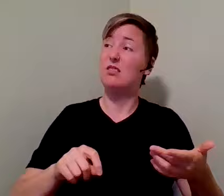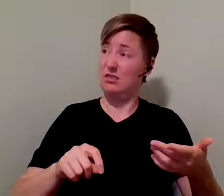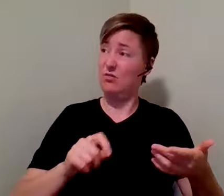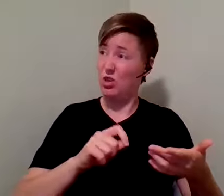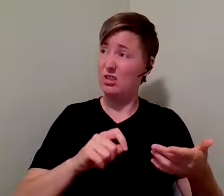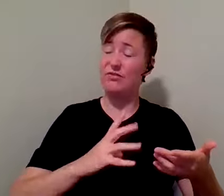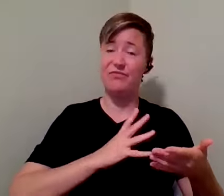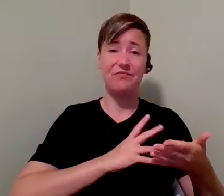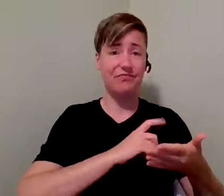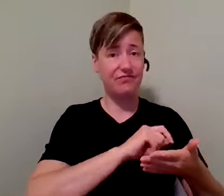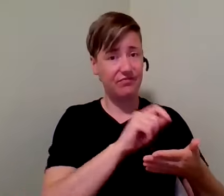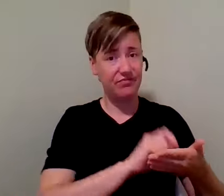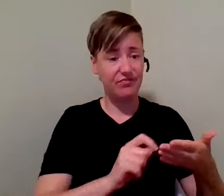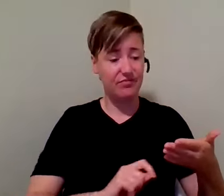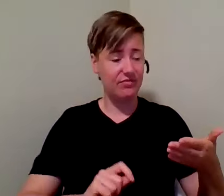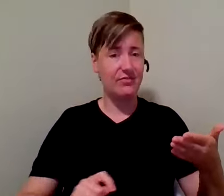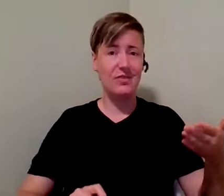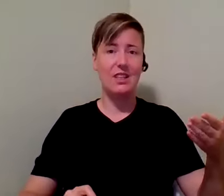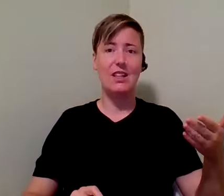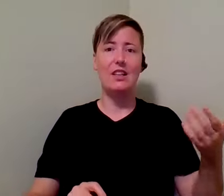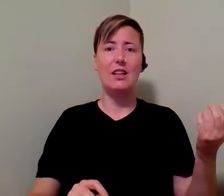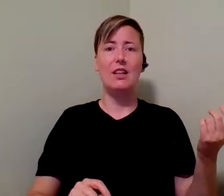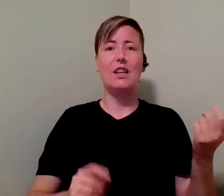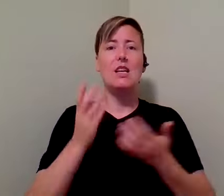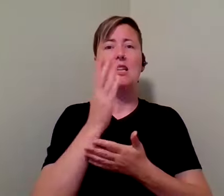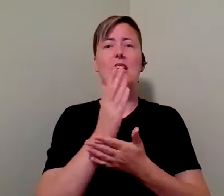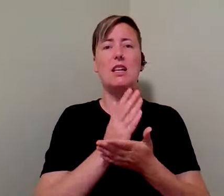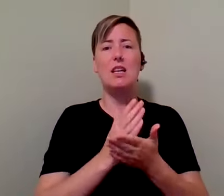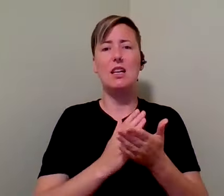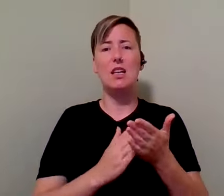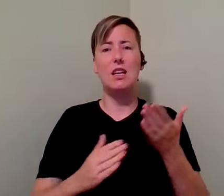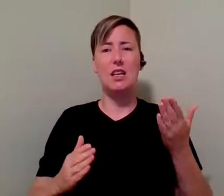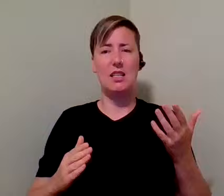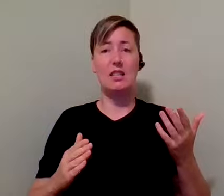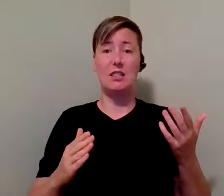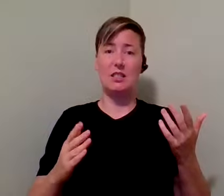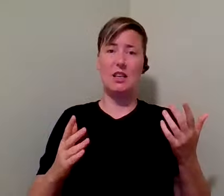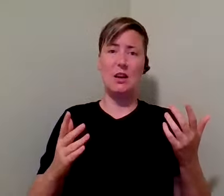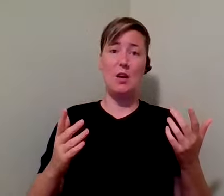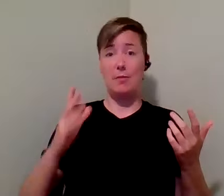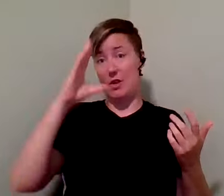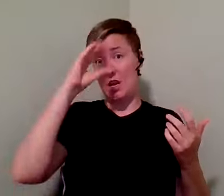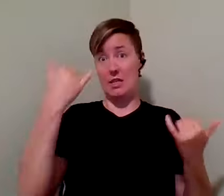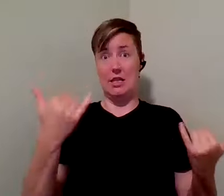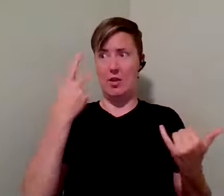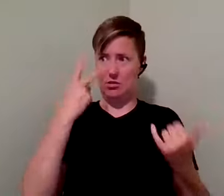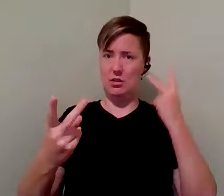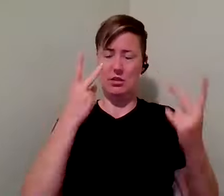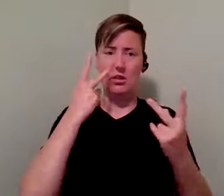guys nowadays who finish their fourth step in 3 or 4 days. I would goof off from Monday to Saturday. And on a Saturday night, I'd do some desperate